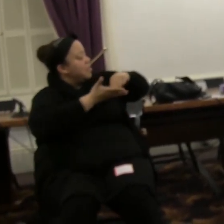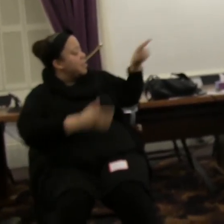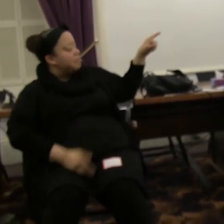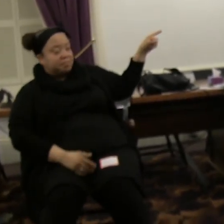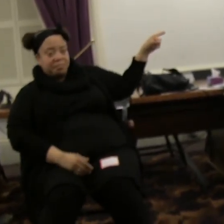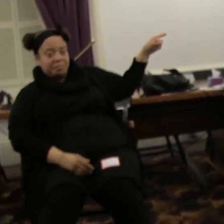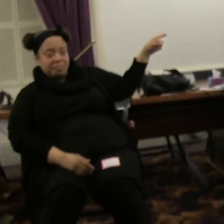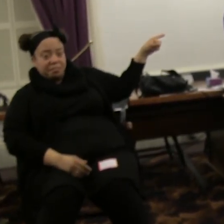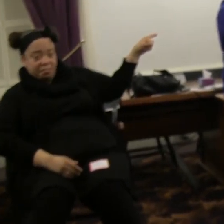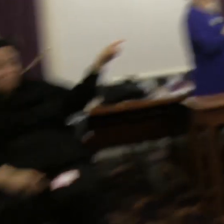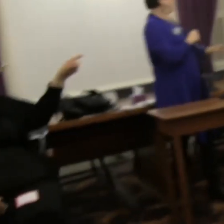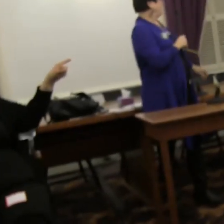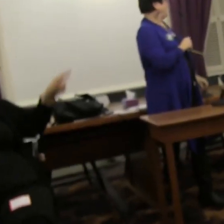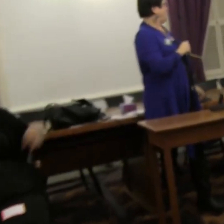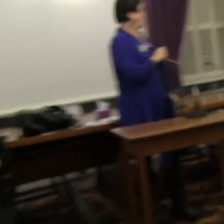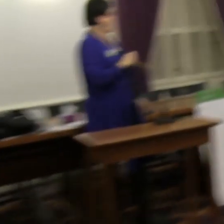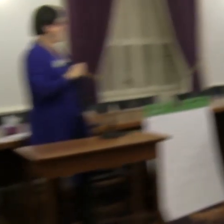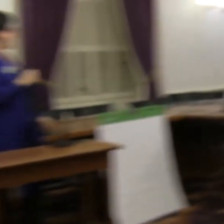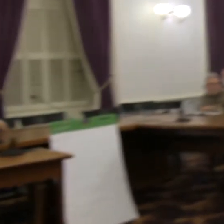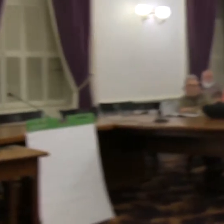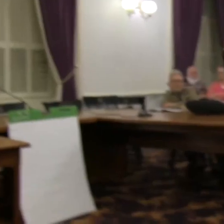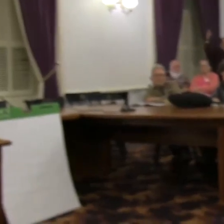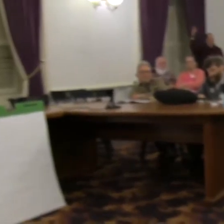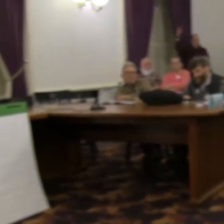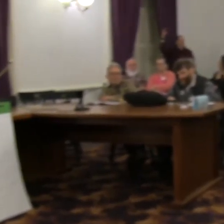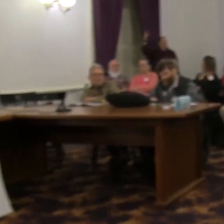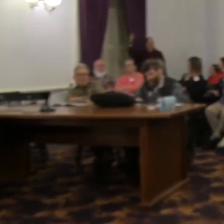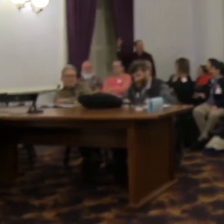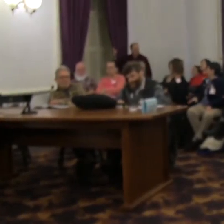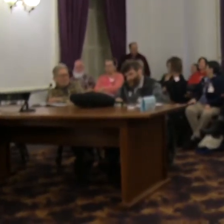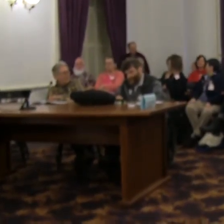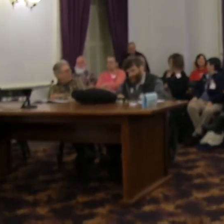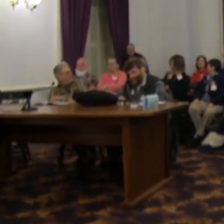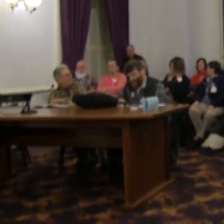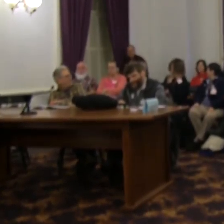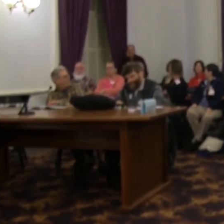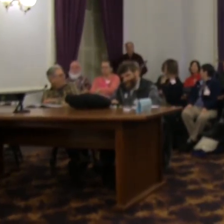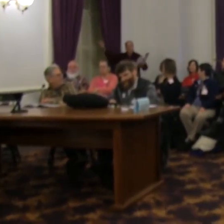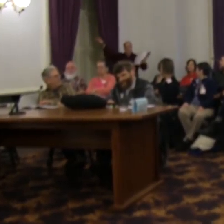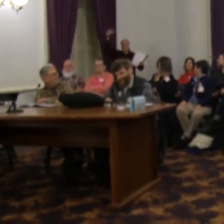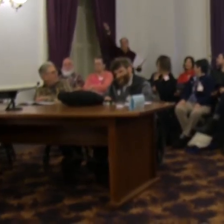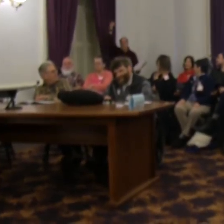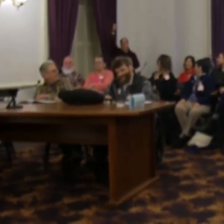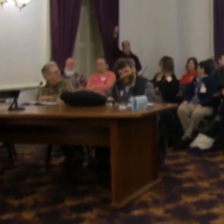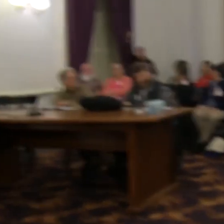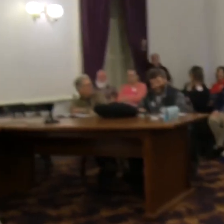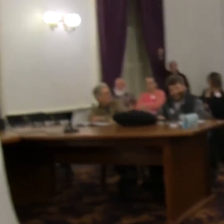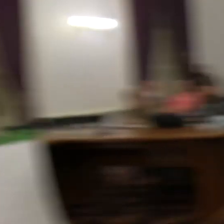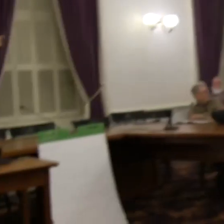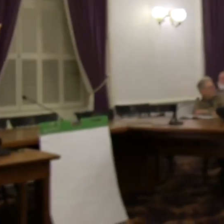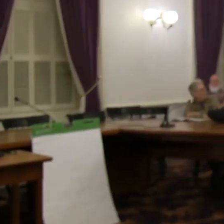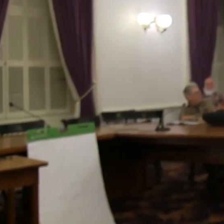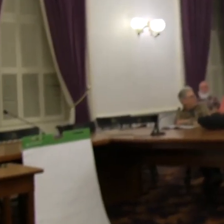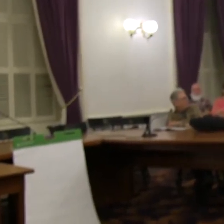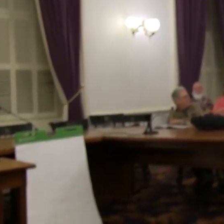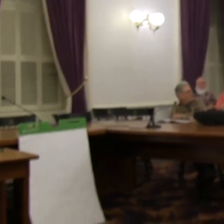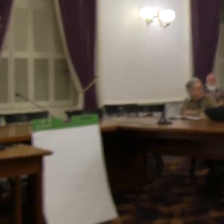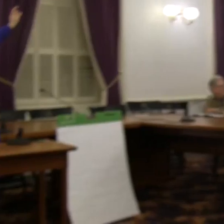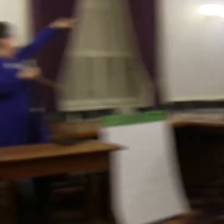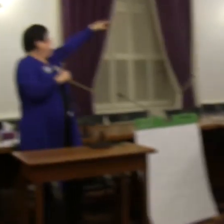over the state, and I would love for you all to hear where you're all from. So if we can start in that back